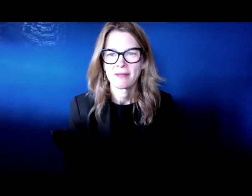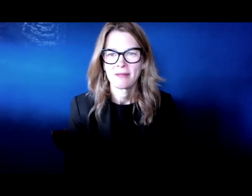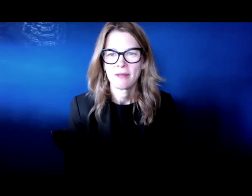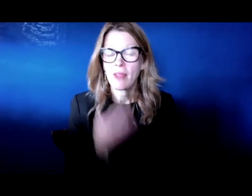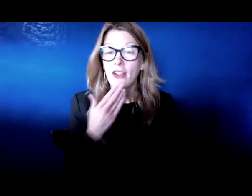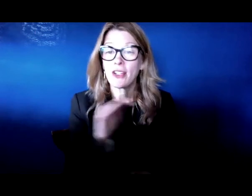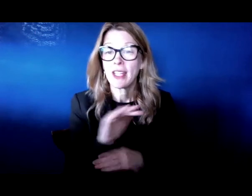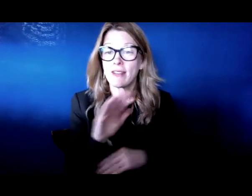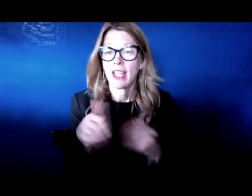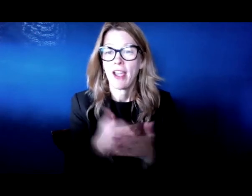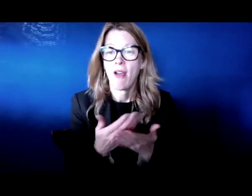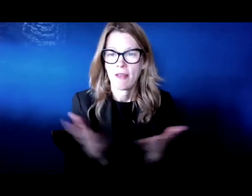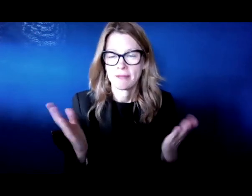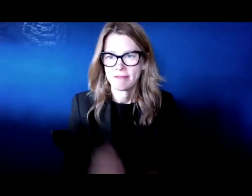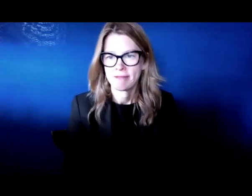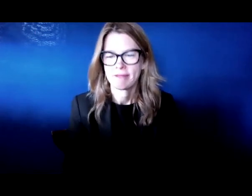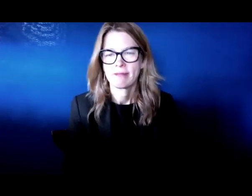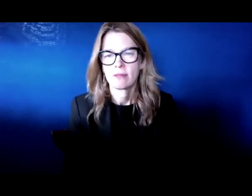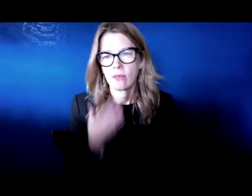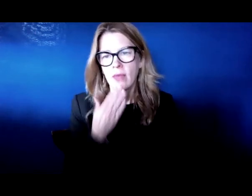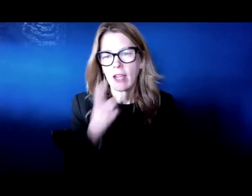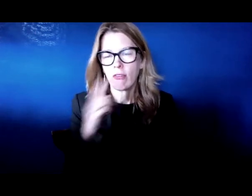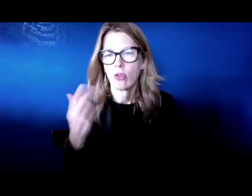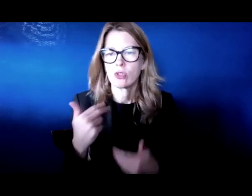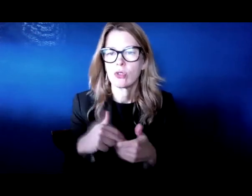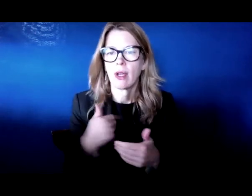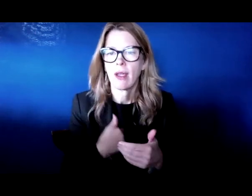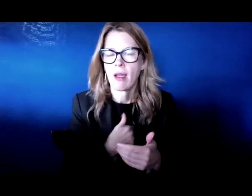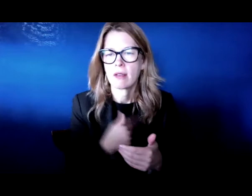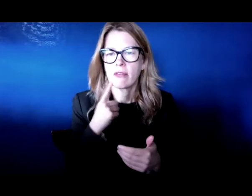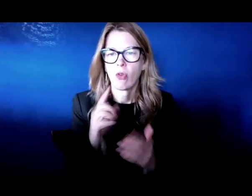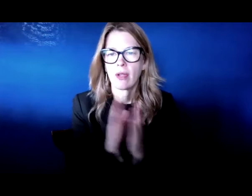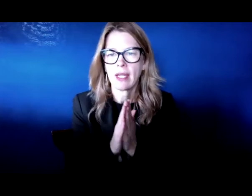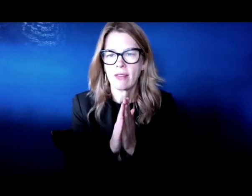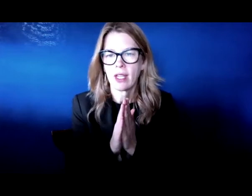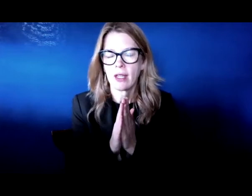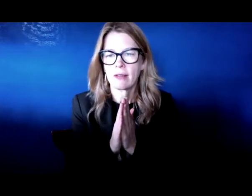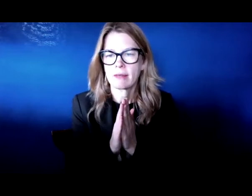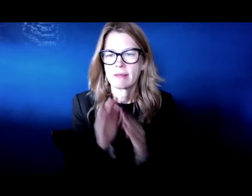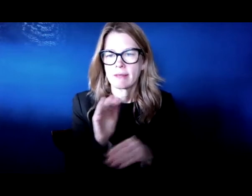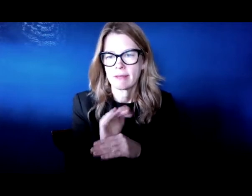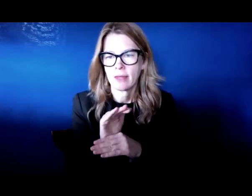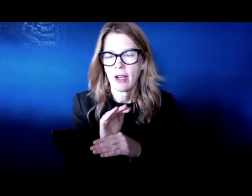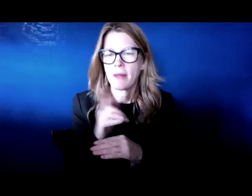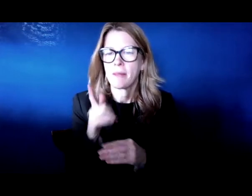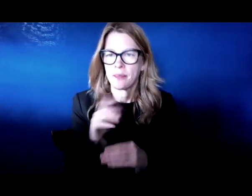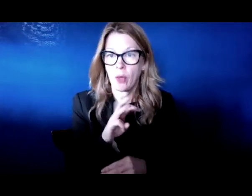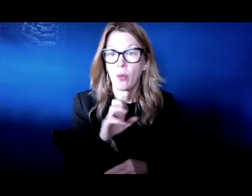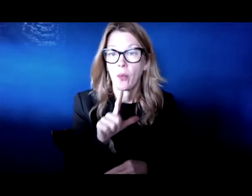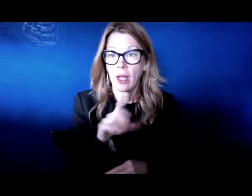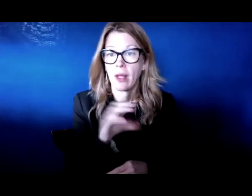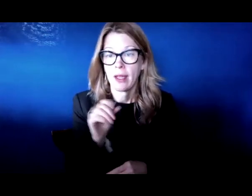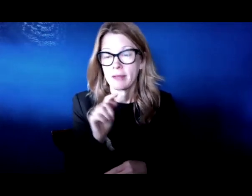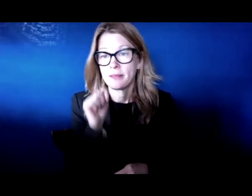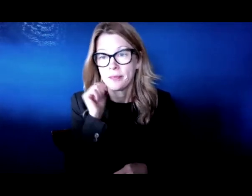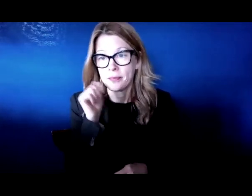Good evening, everyone. Thank you all for joining us for evening prayer. I'm Will, joined by Tomina for the last